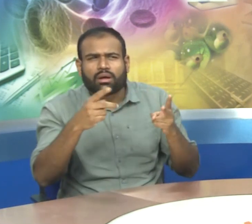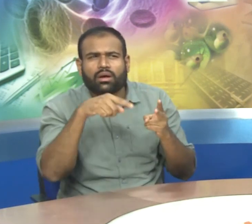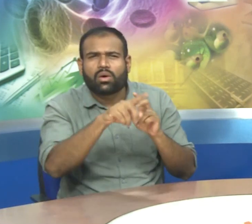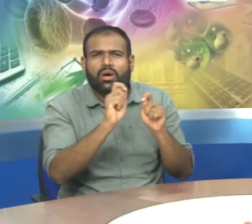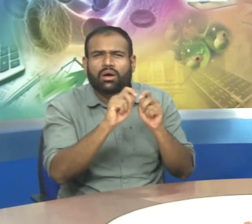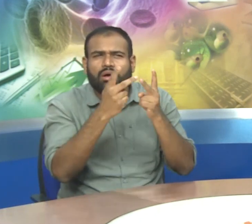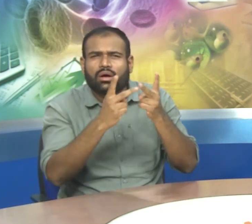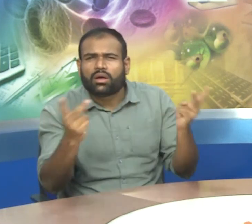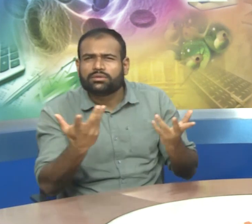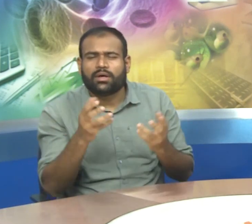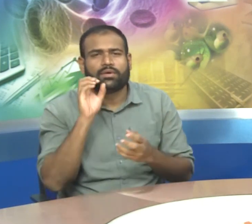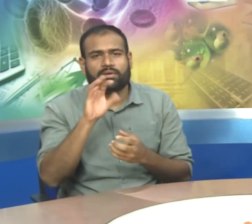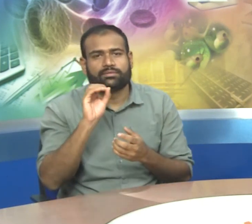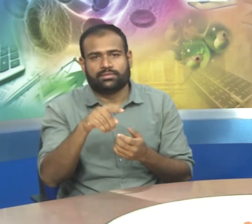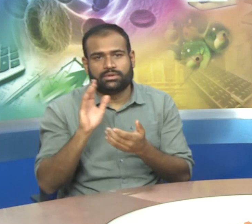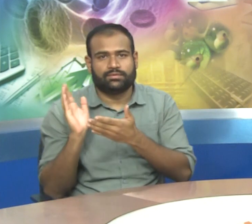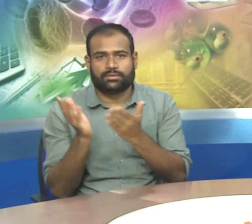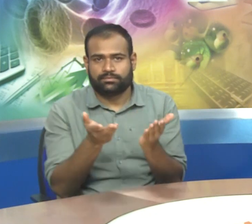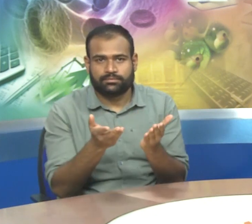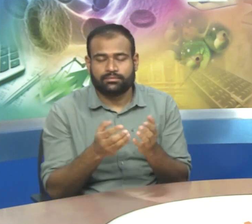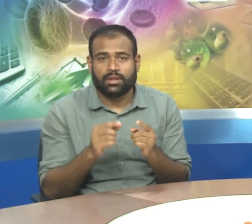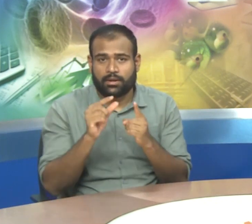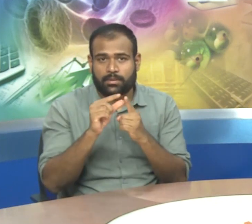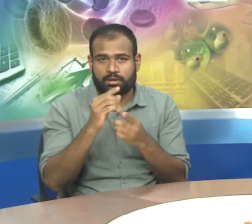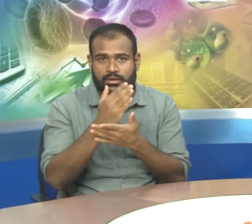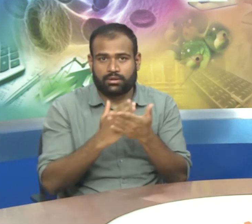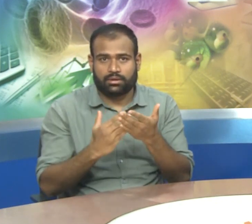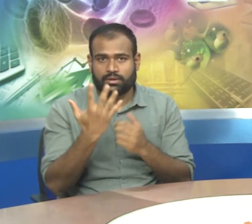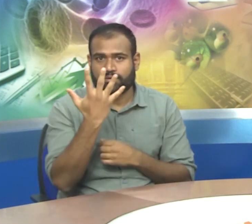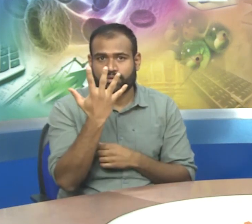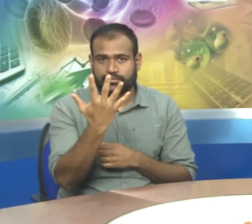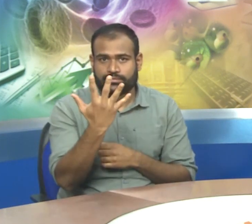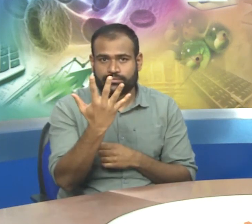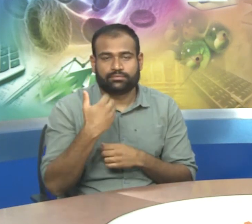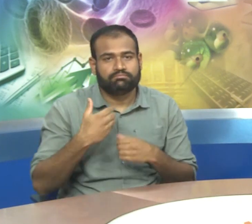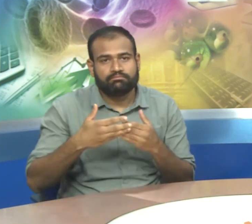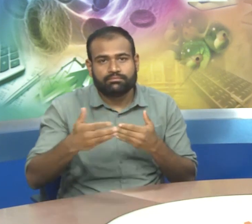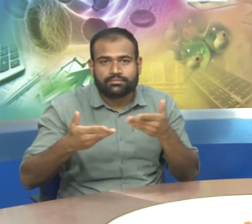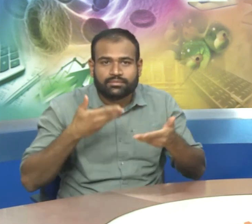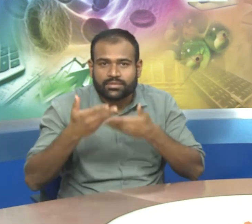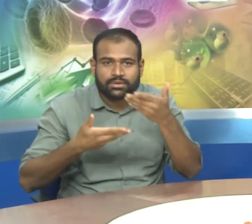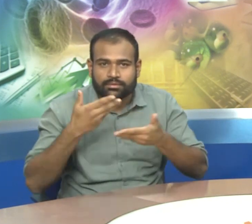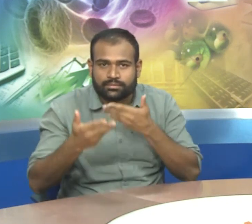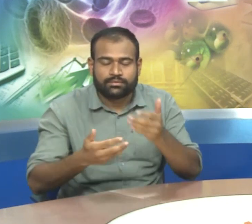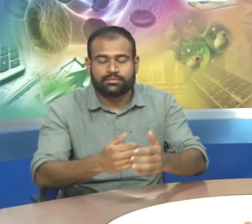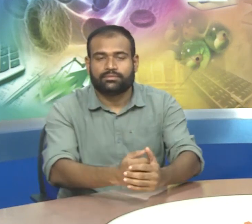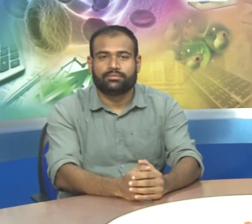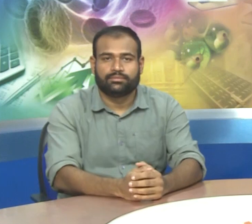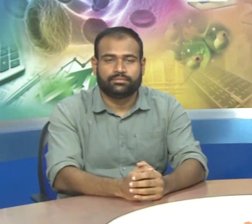the lesson is Library and Information Services for the Users. This is video part